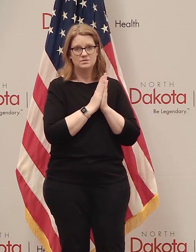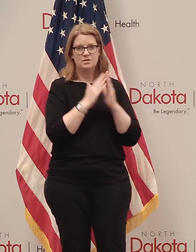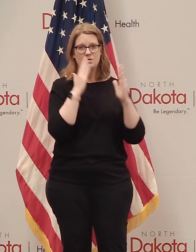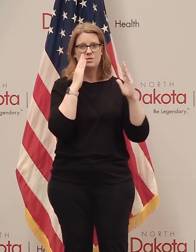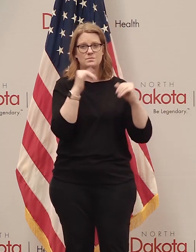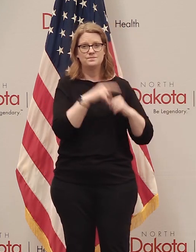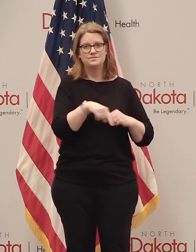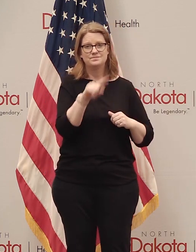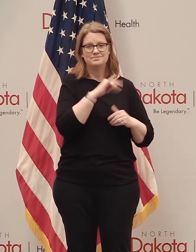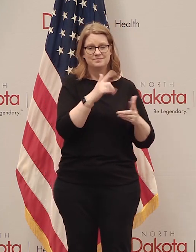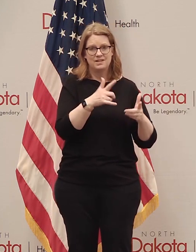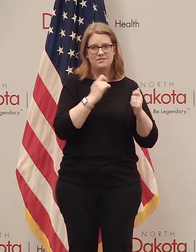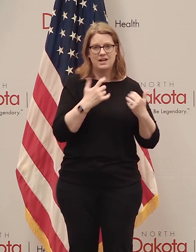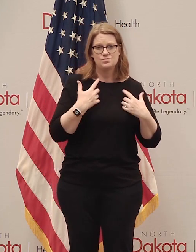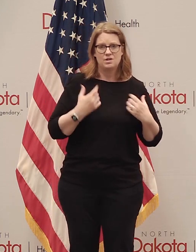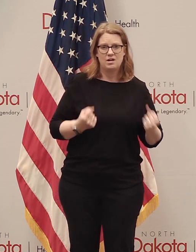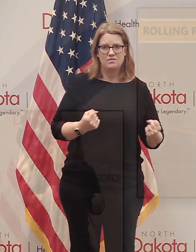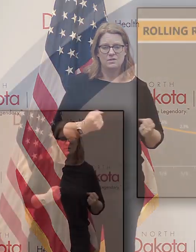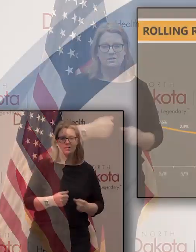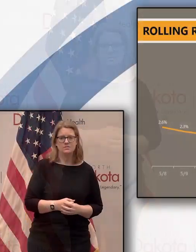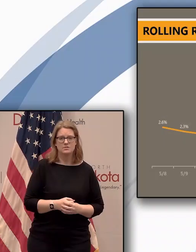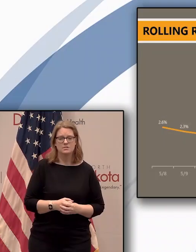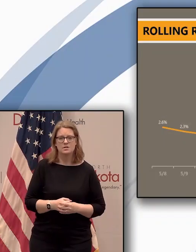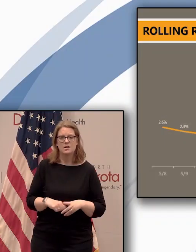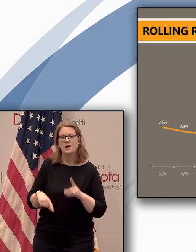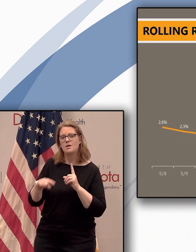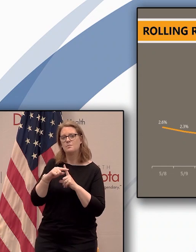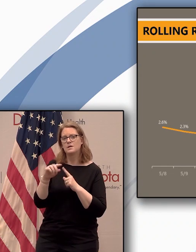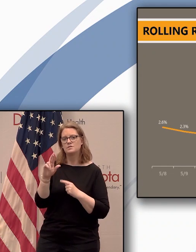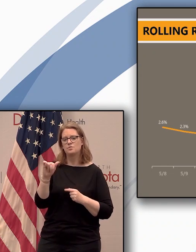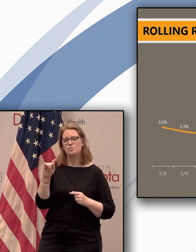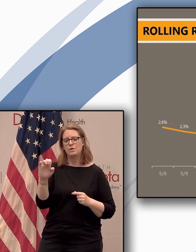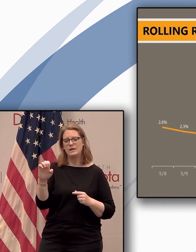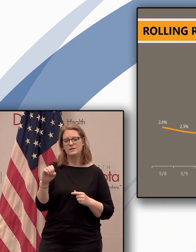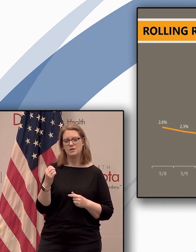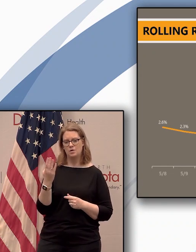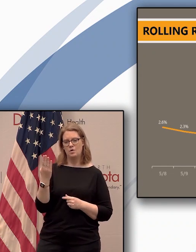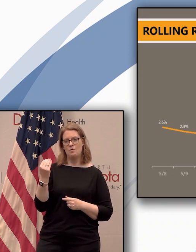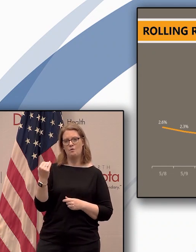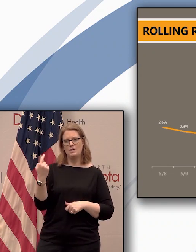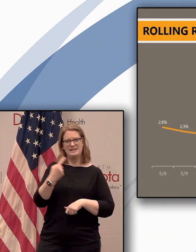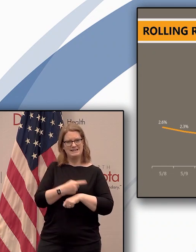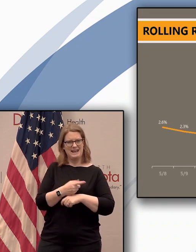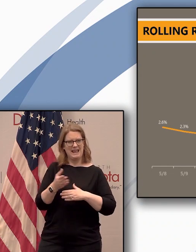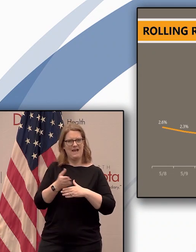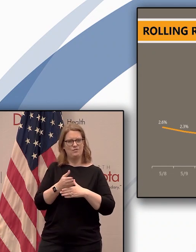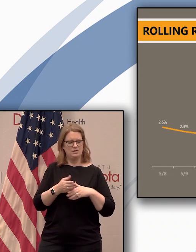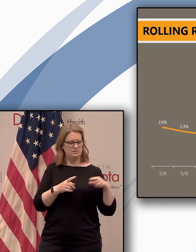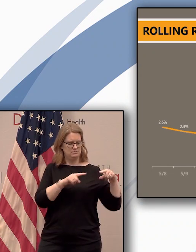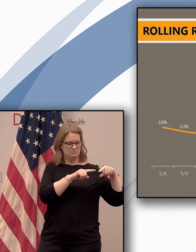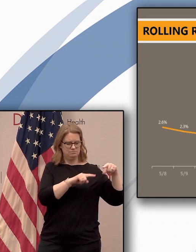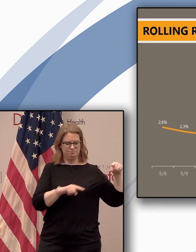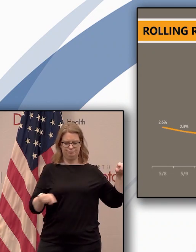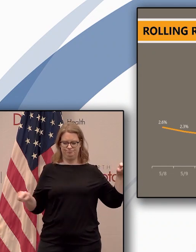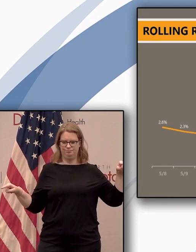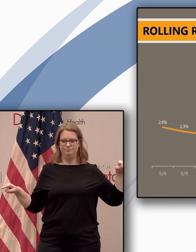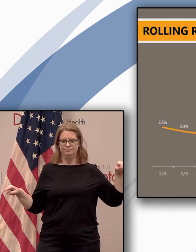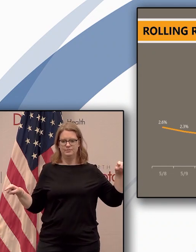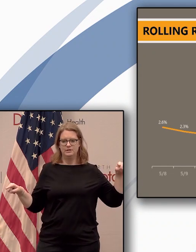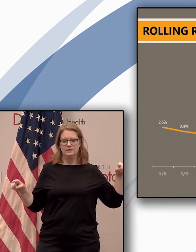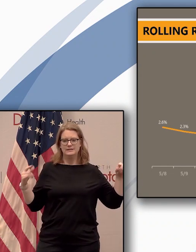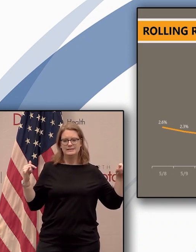full recovery. If we look at our positive rate of 14-day rolling average, which we've done, today's rate